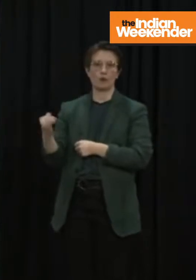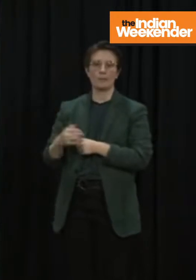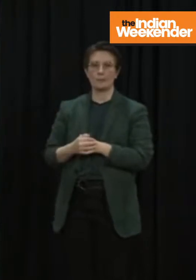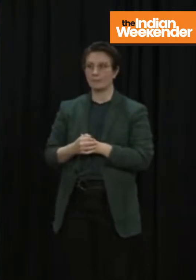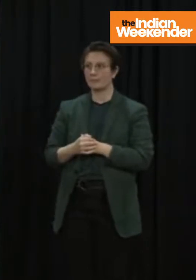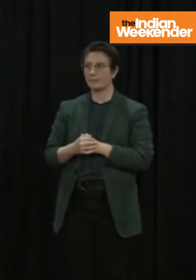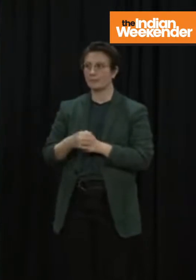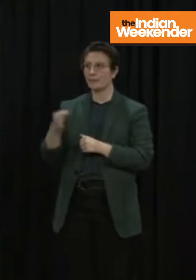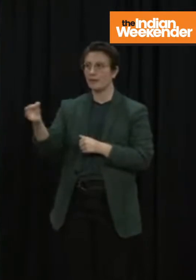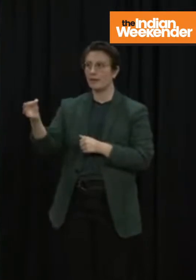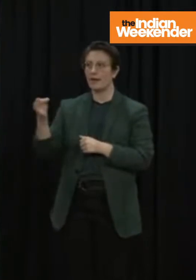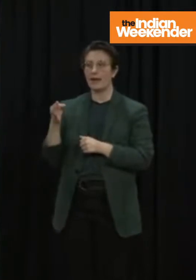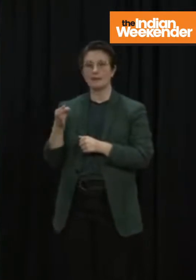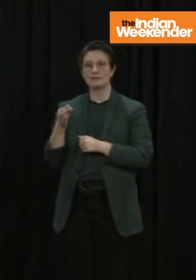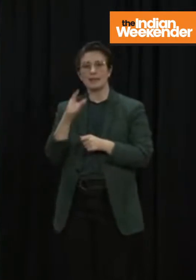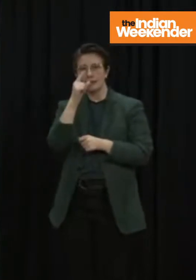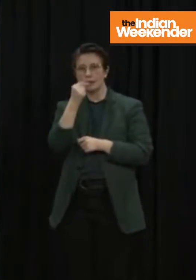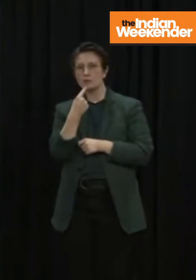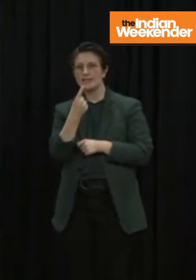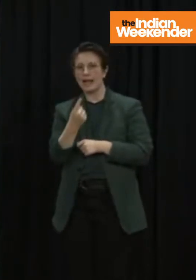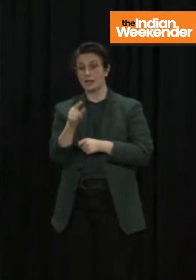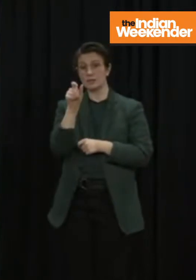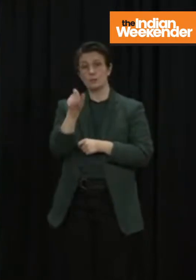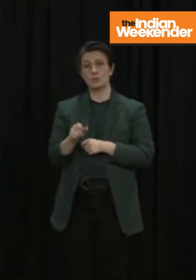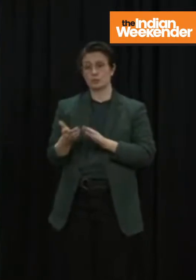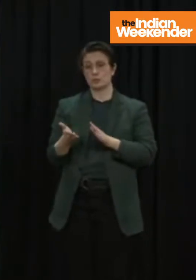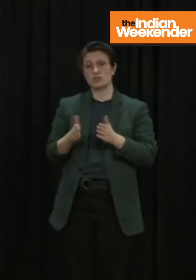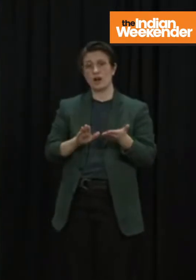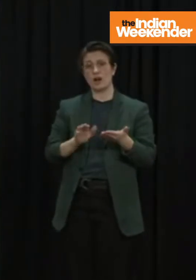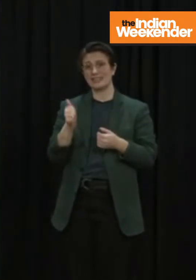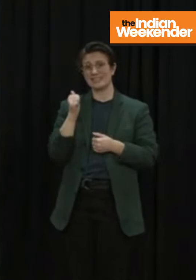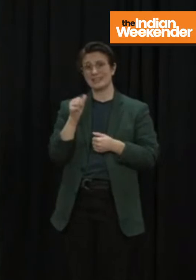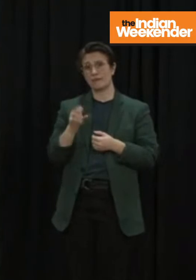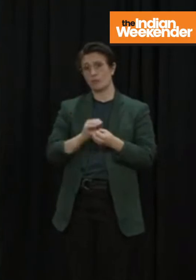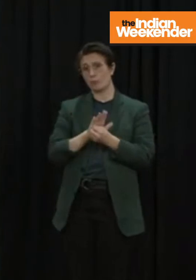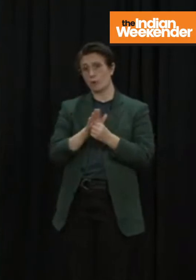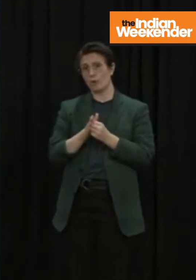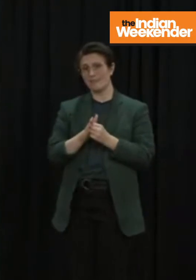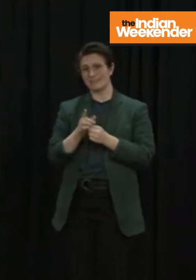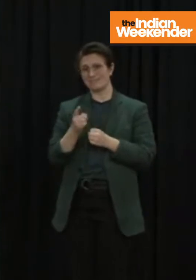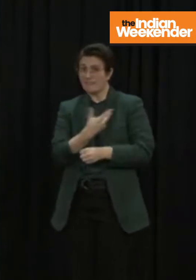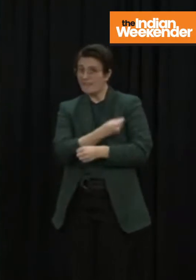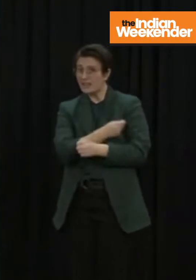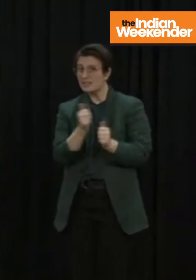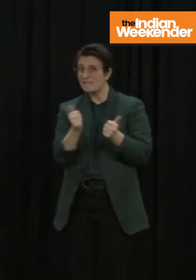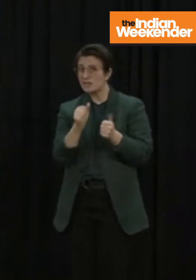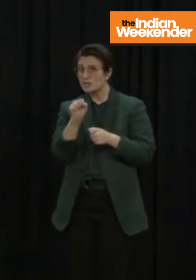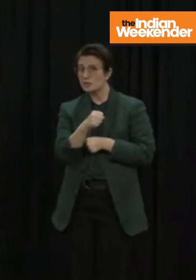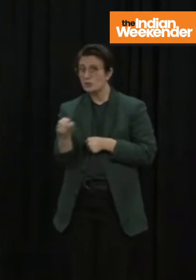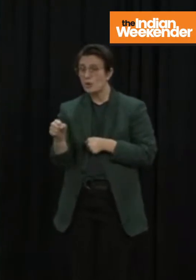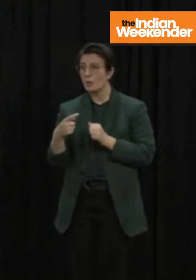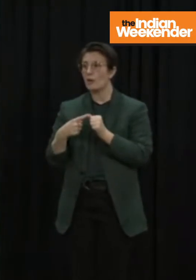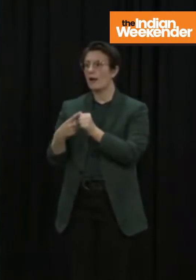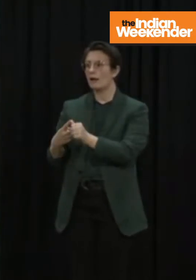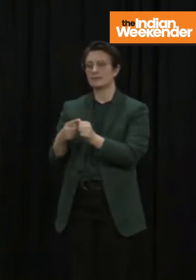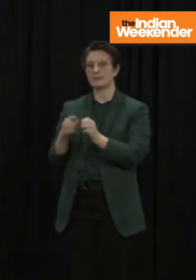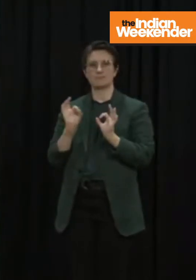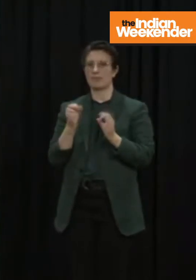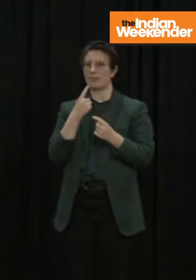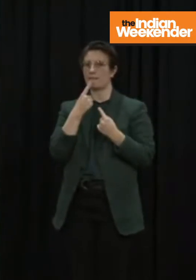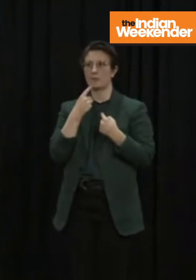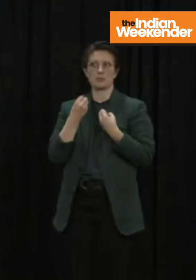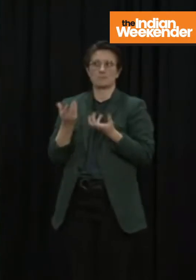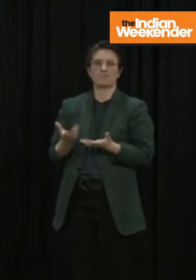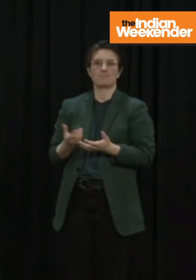who died of COVID-19 yesterday? I don't have that information. I don't have that information. Well, we'll come over here. With